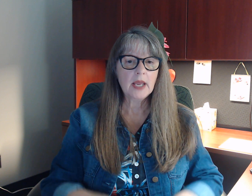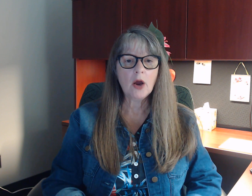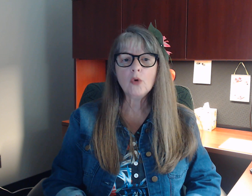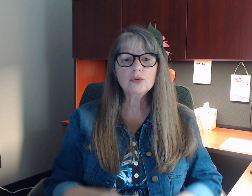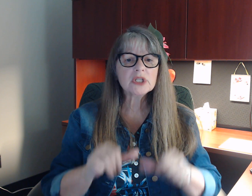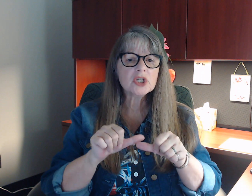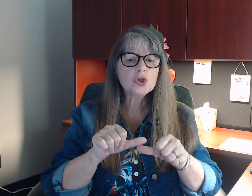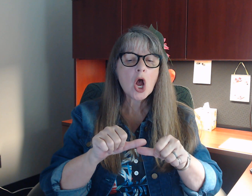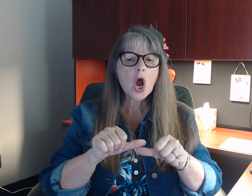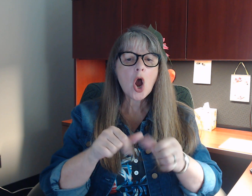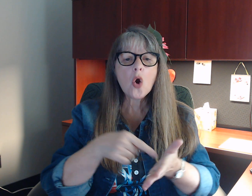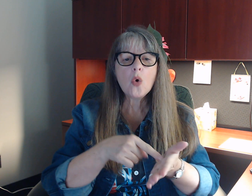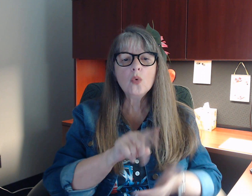oh, you still owe